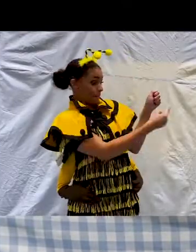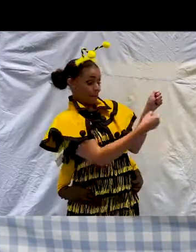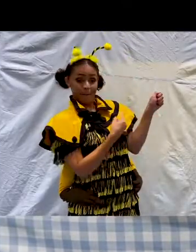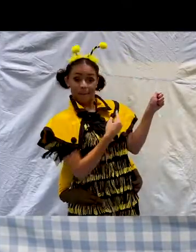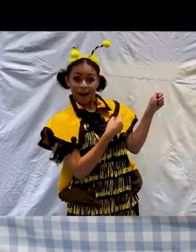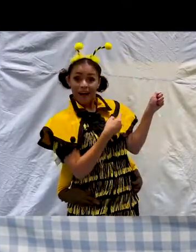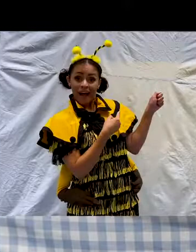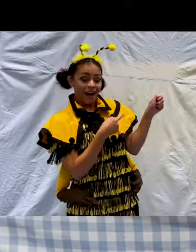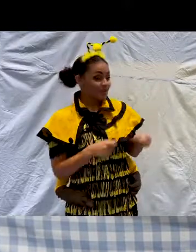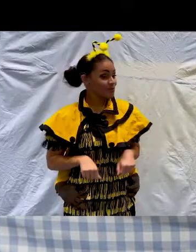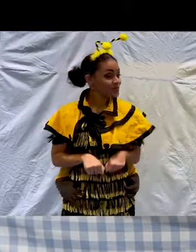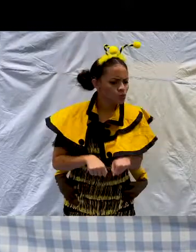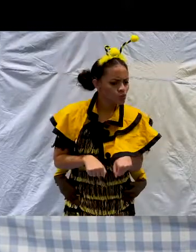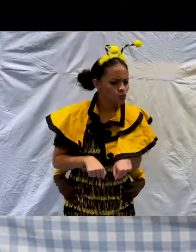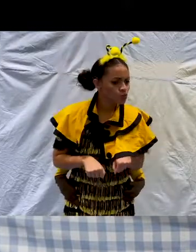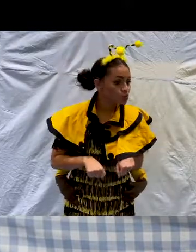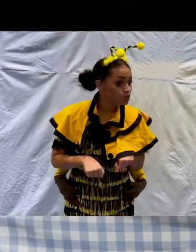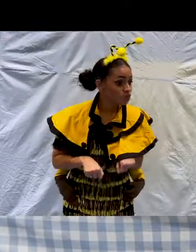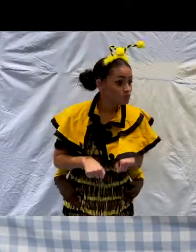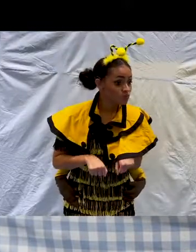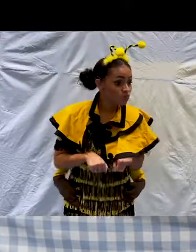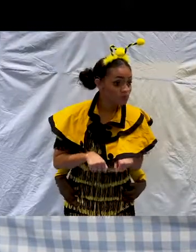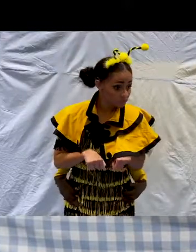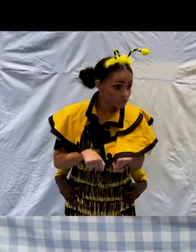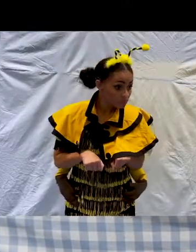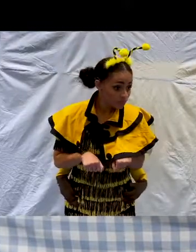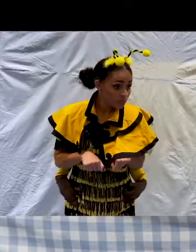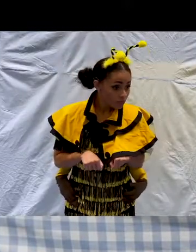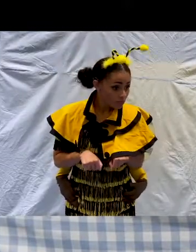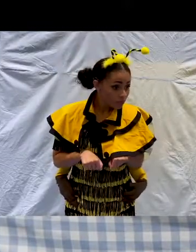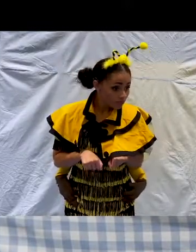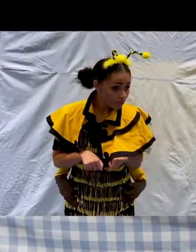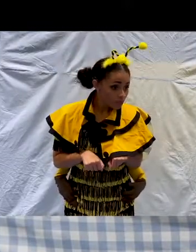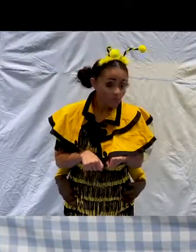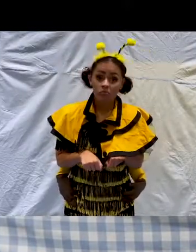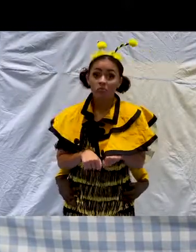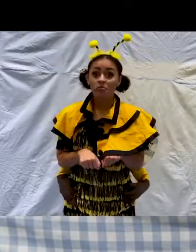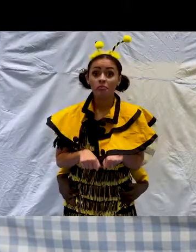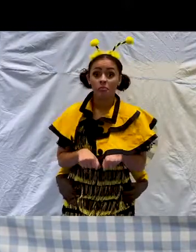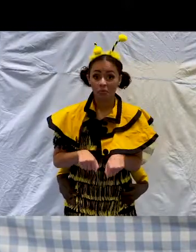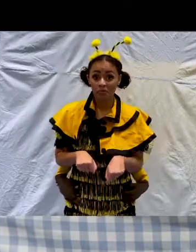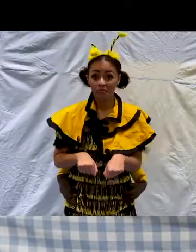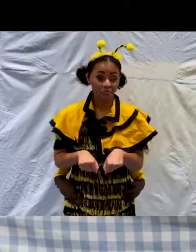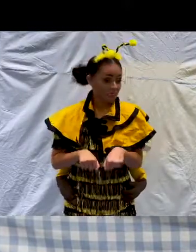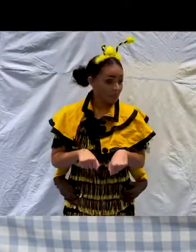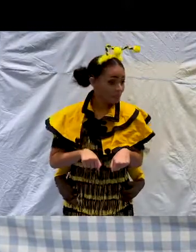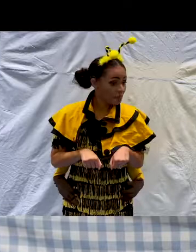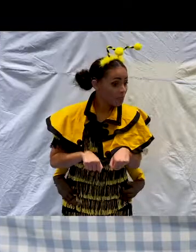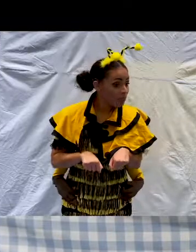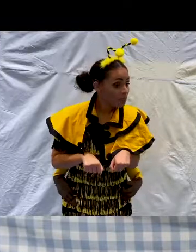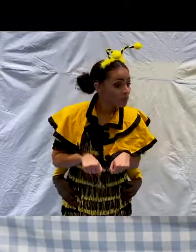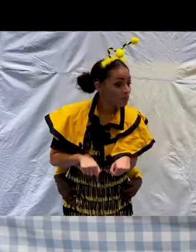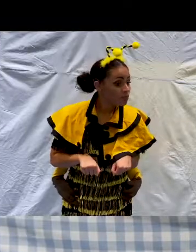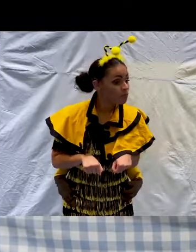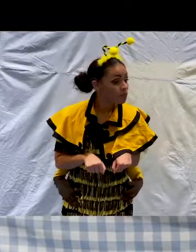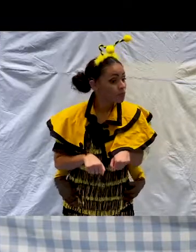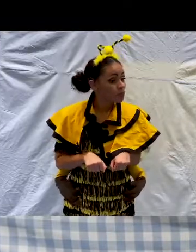my cardboard box. It's got my face on it and it says Alexa